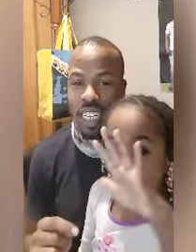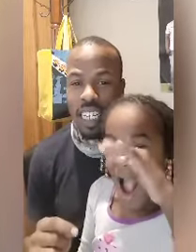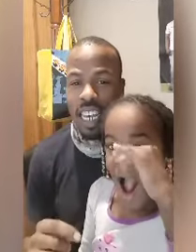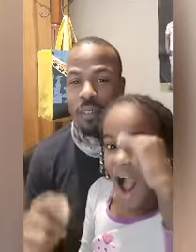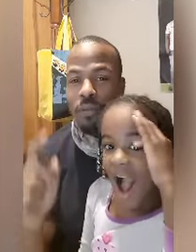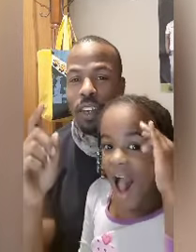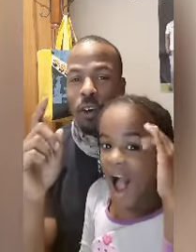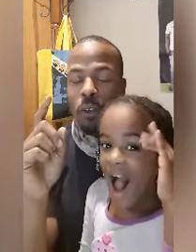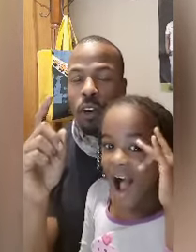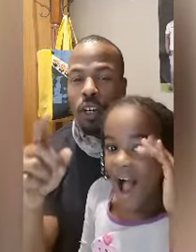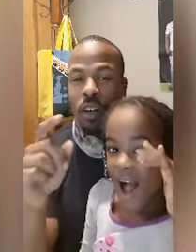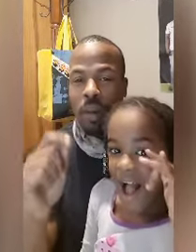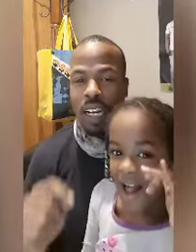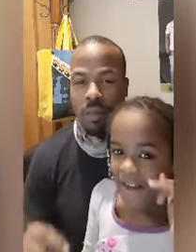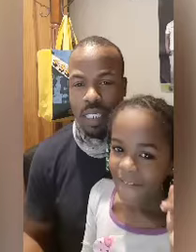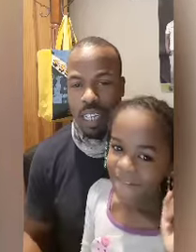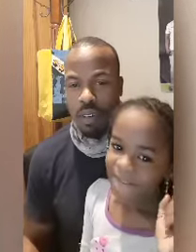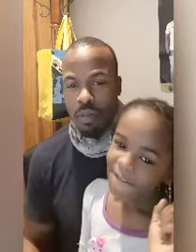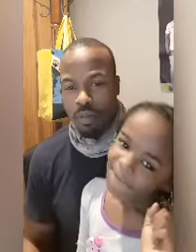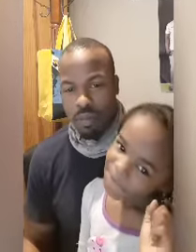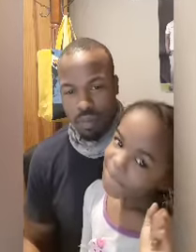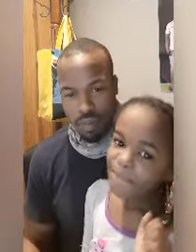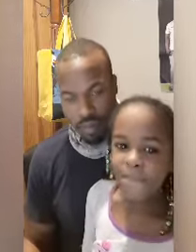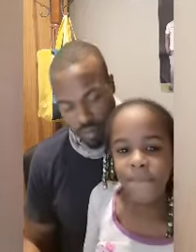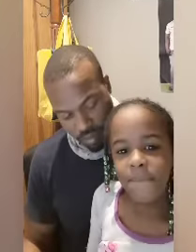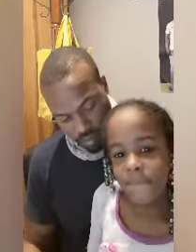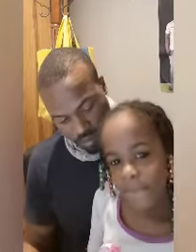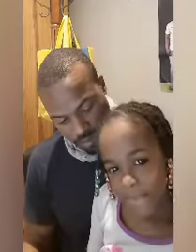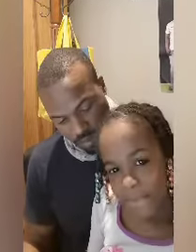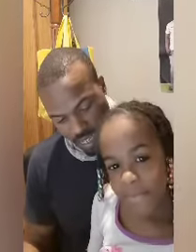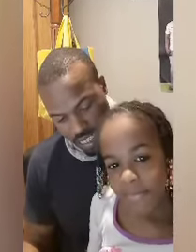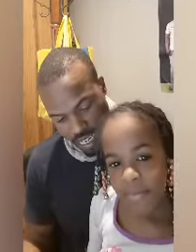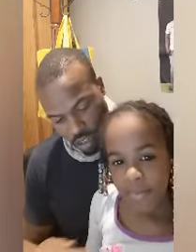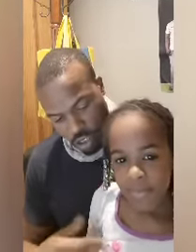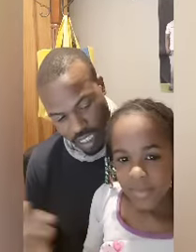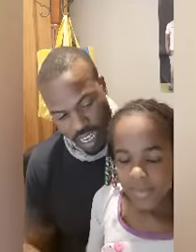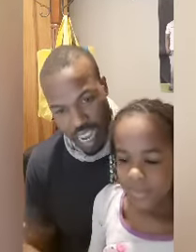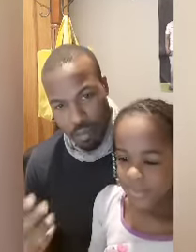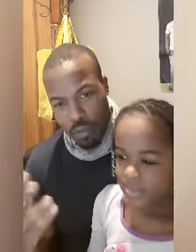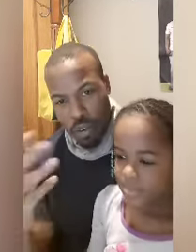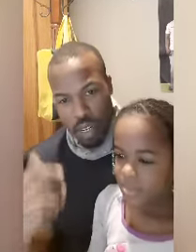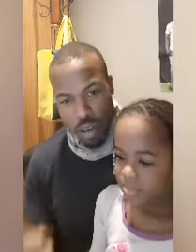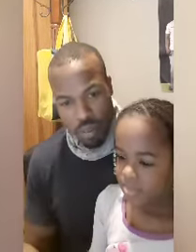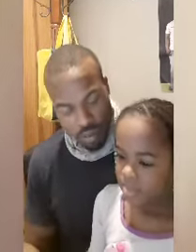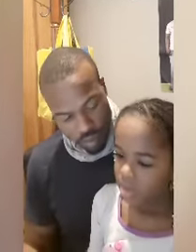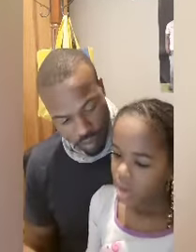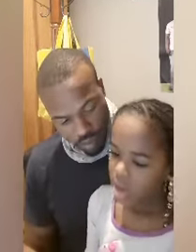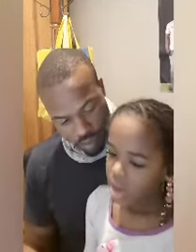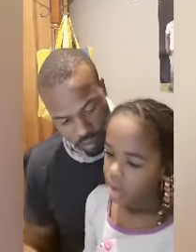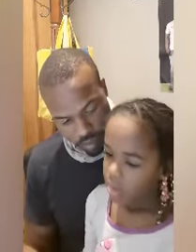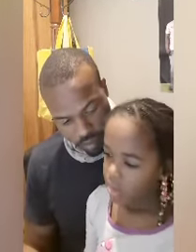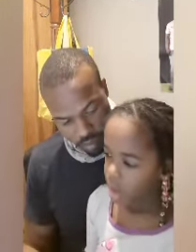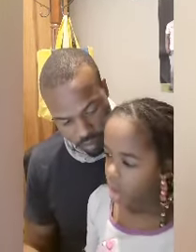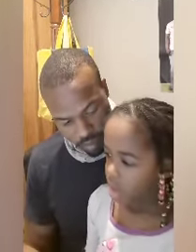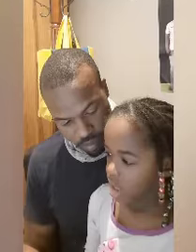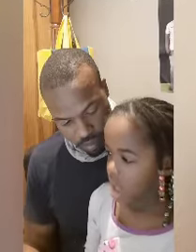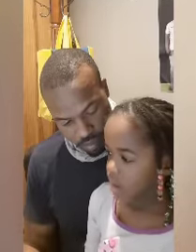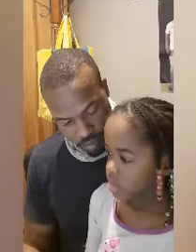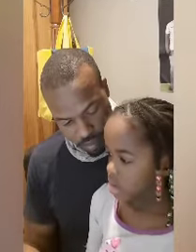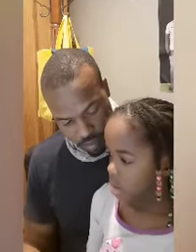and feel good about himself. Anything else you'd like to add before we go? Well, I was